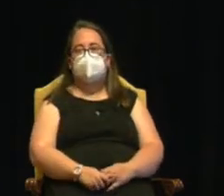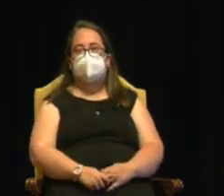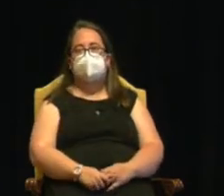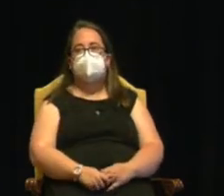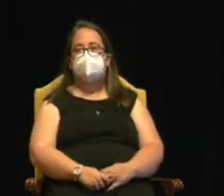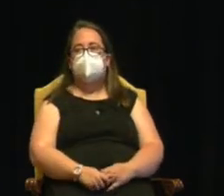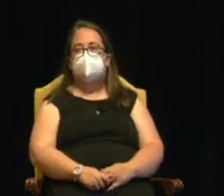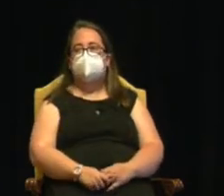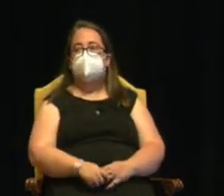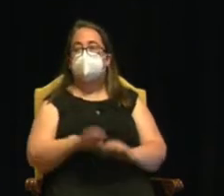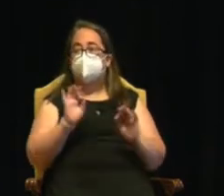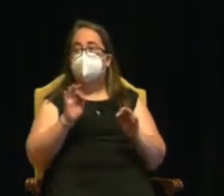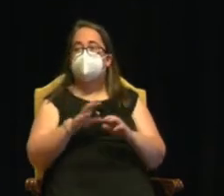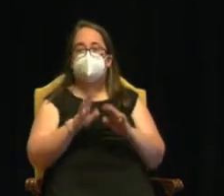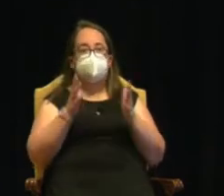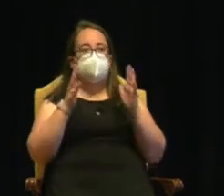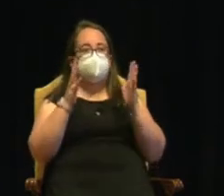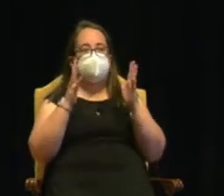Are we good?